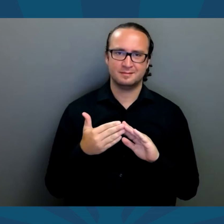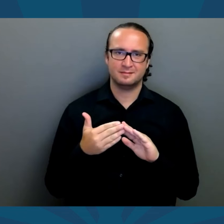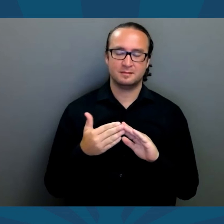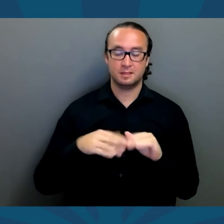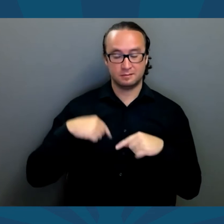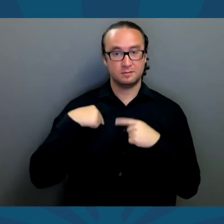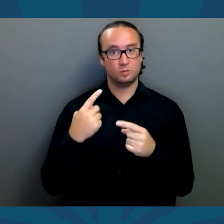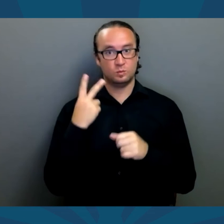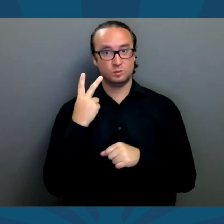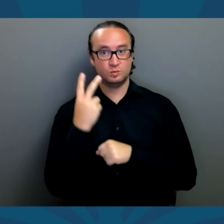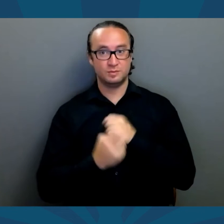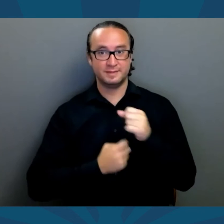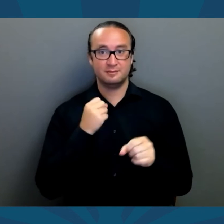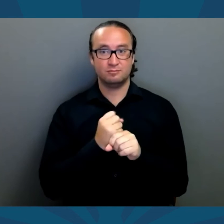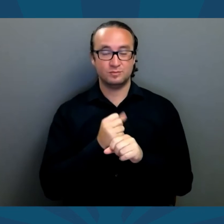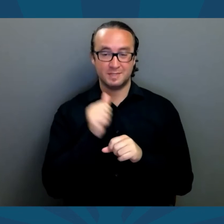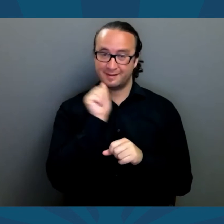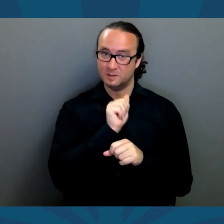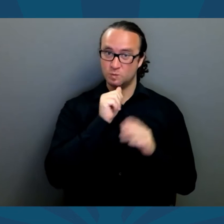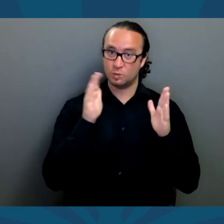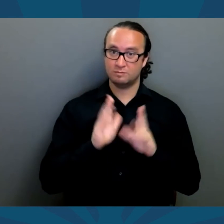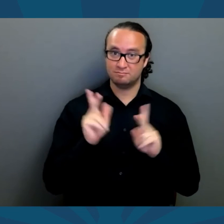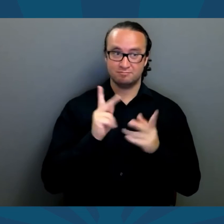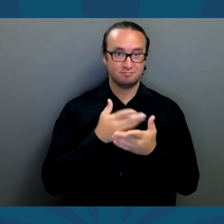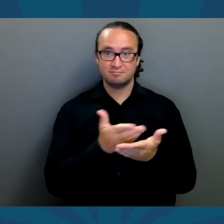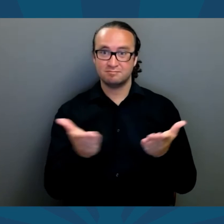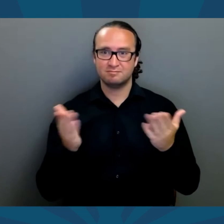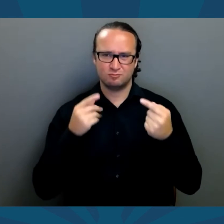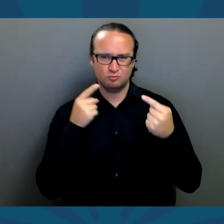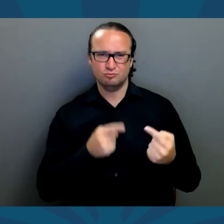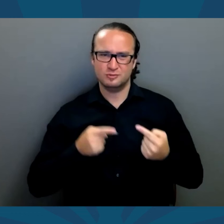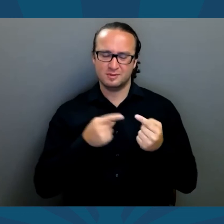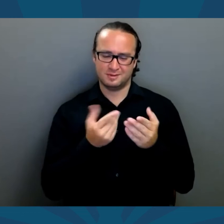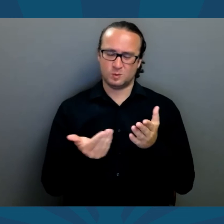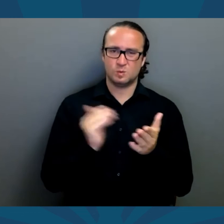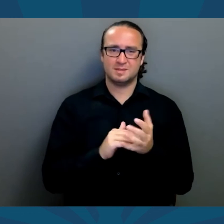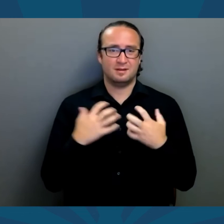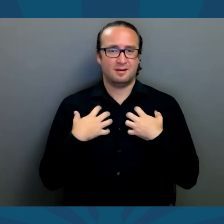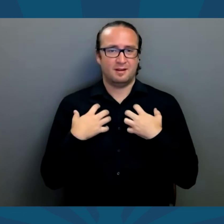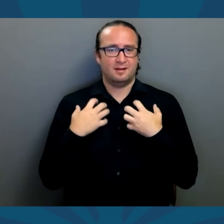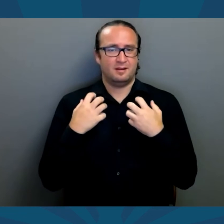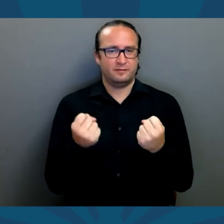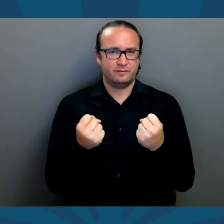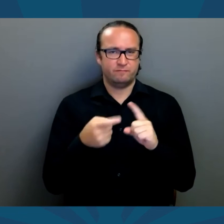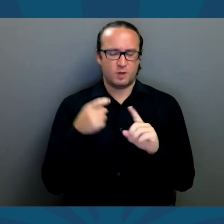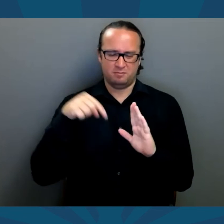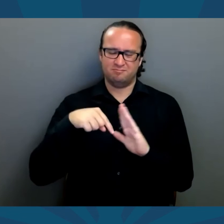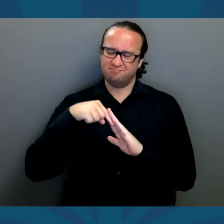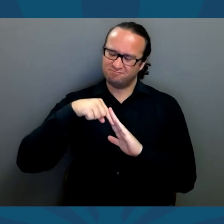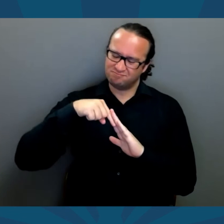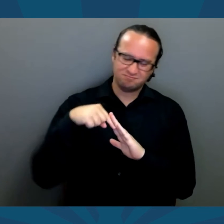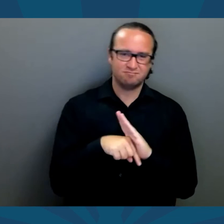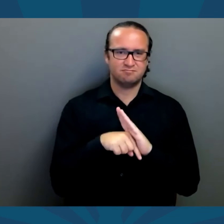lockdowns were horrific for our community. For the past 2 years, Arizonans have struggled to